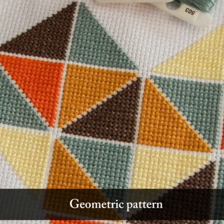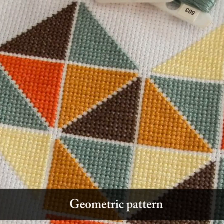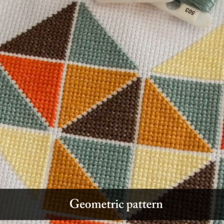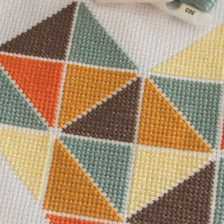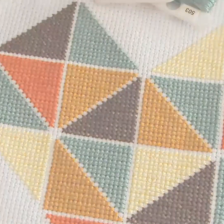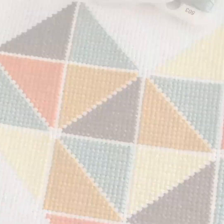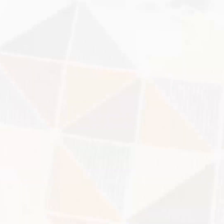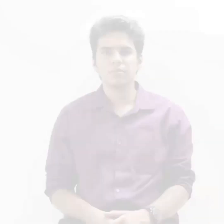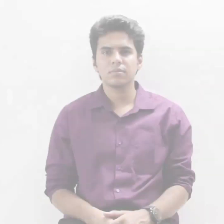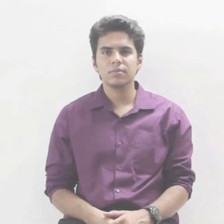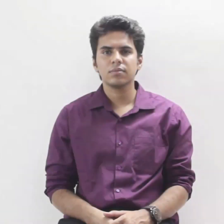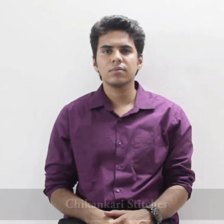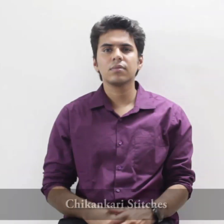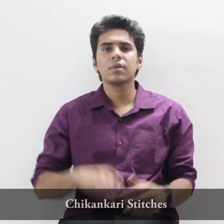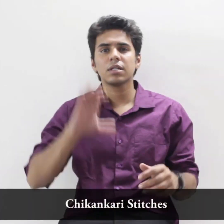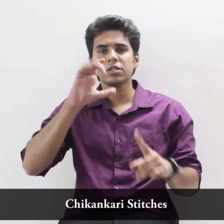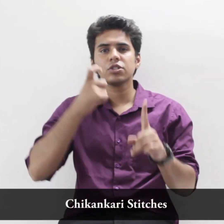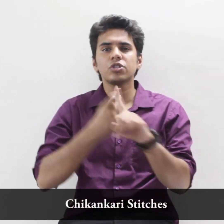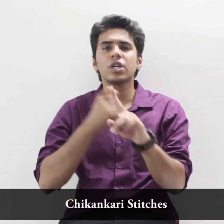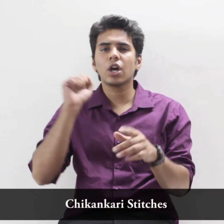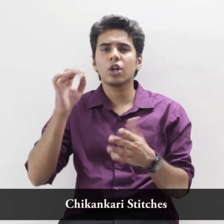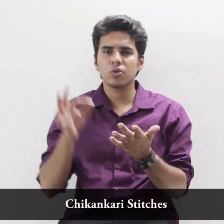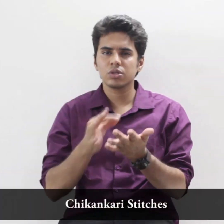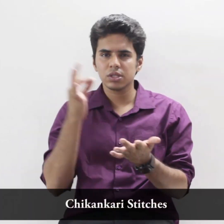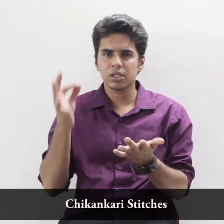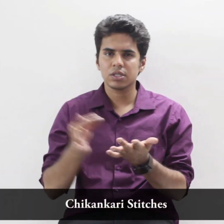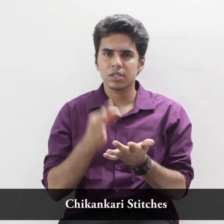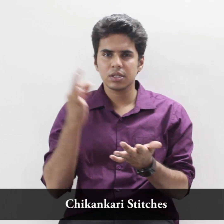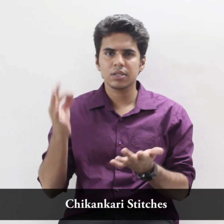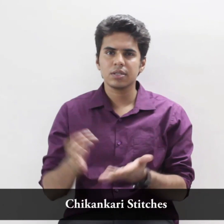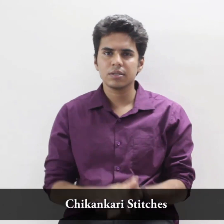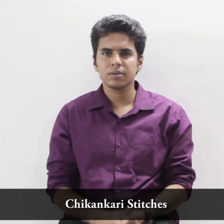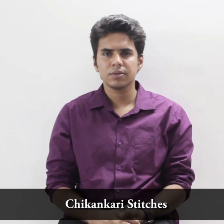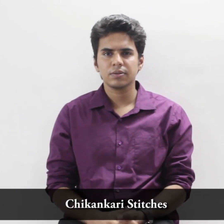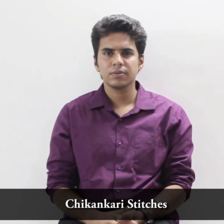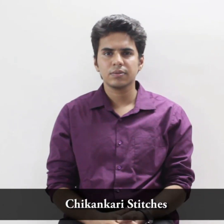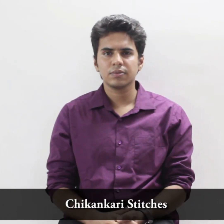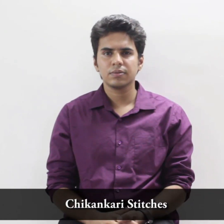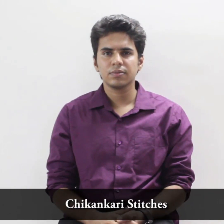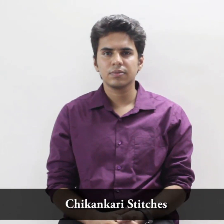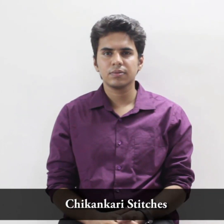Chicken curry stitches.